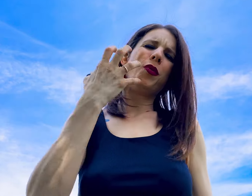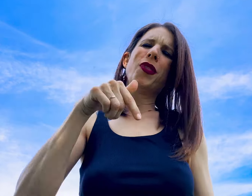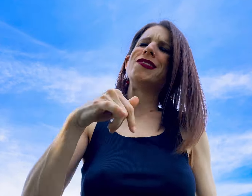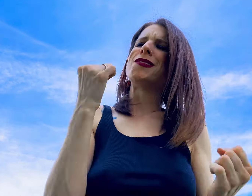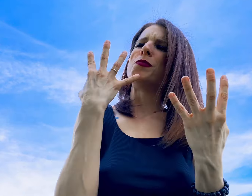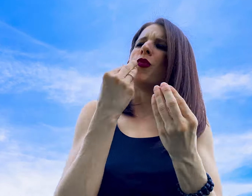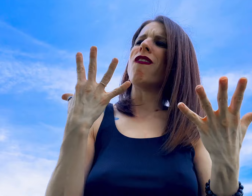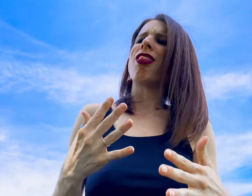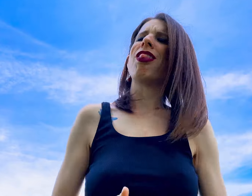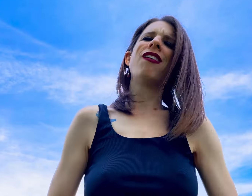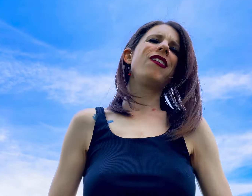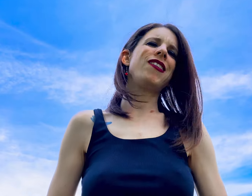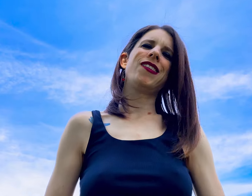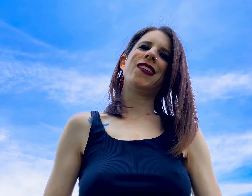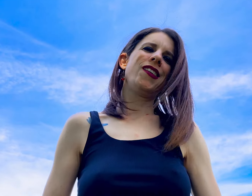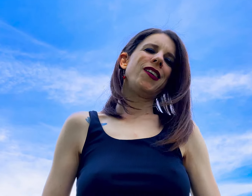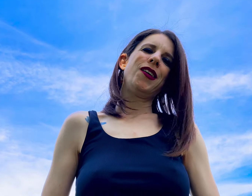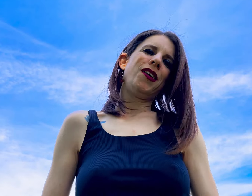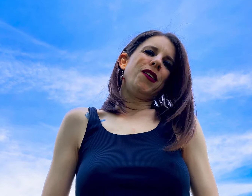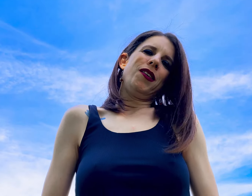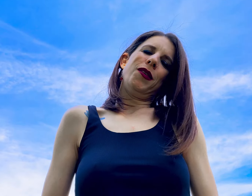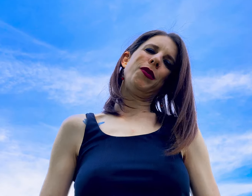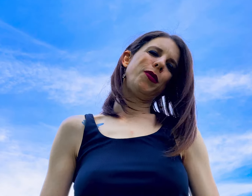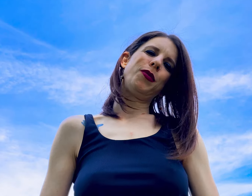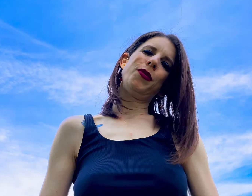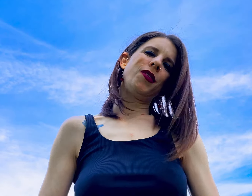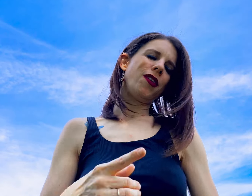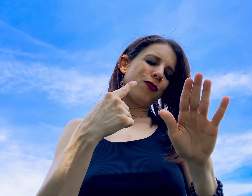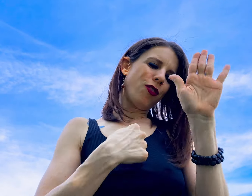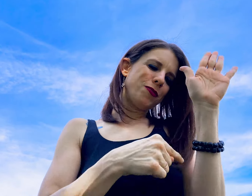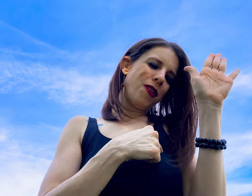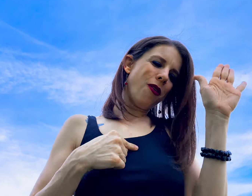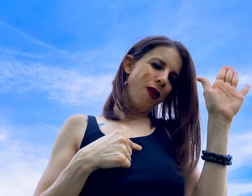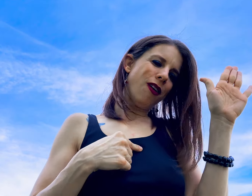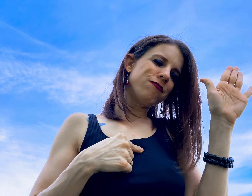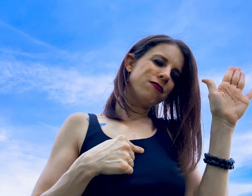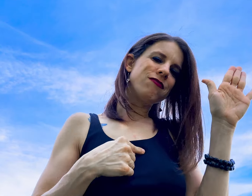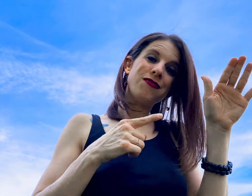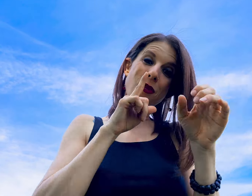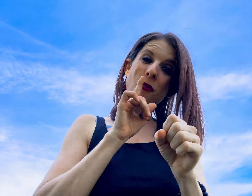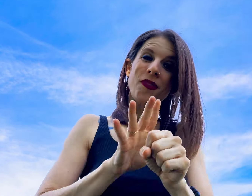My heart and hope to die.